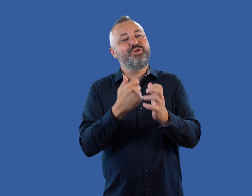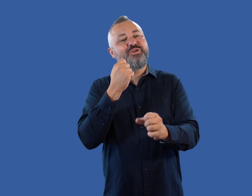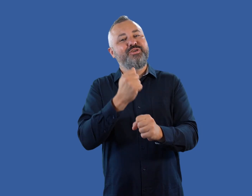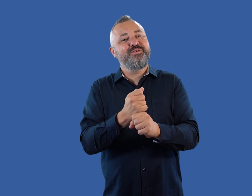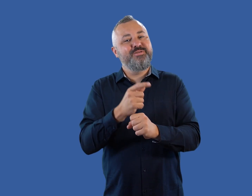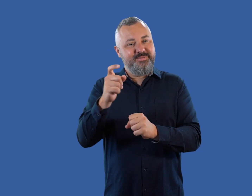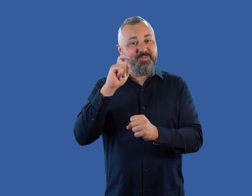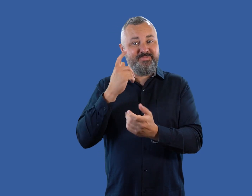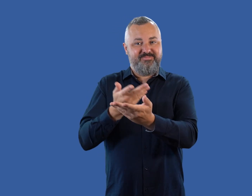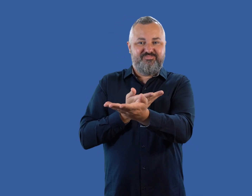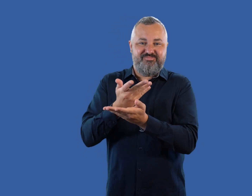talk about this.